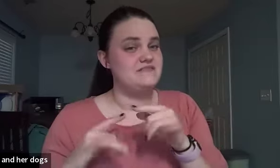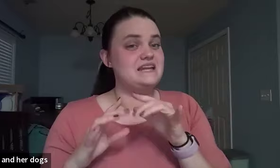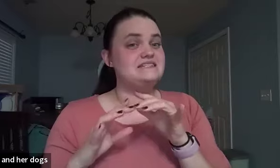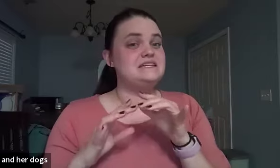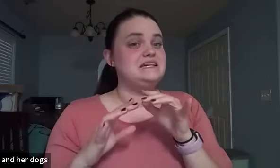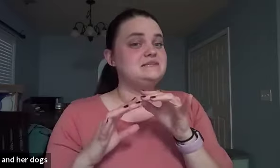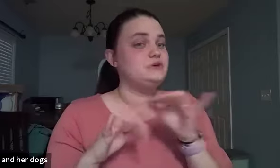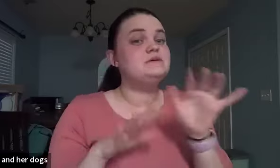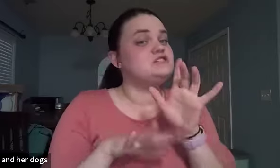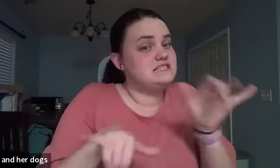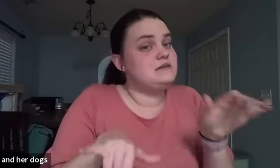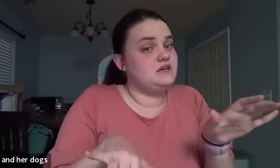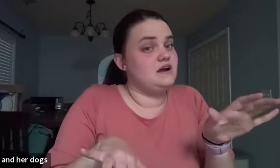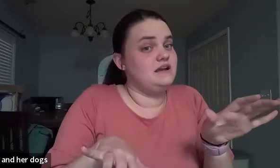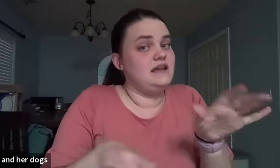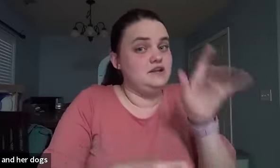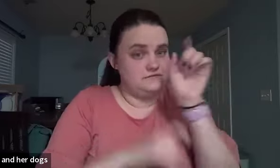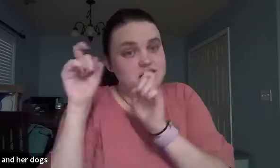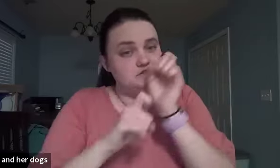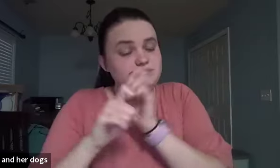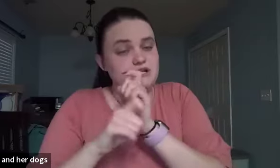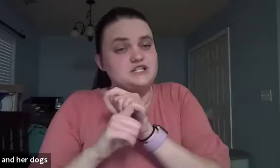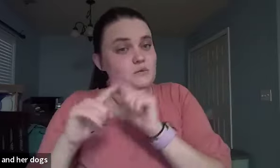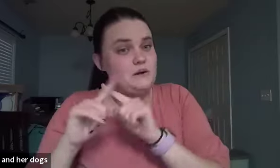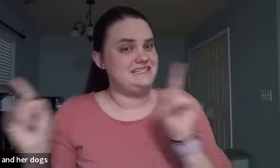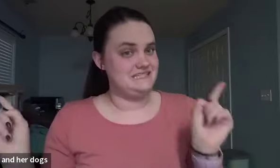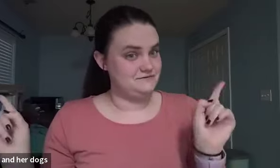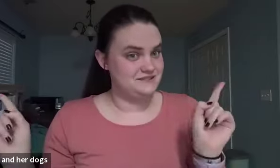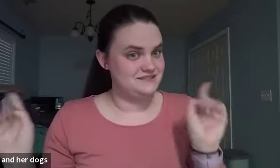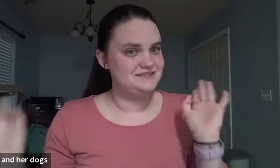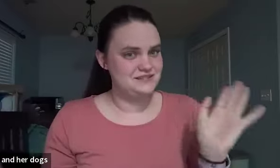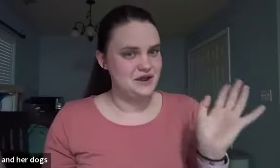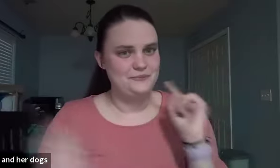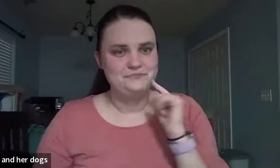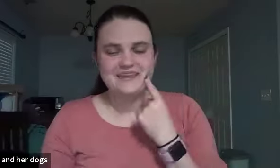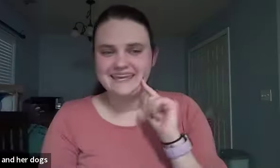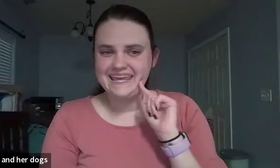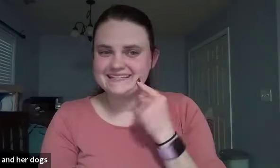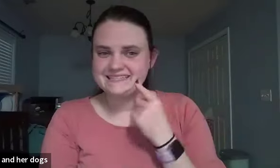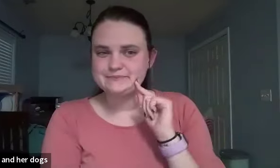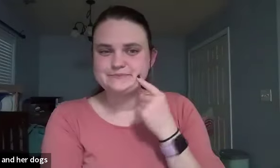sign that is pretty much the same sign, and your facial expressions are what makes a difference. So, candy.